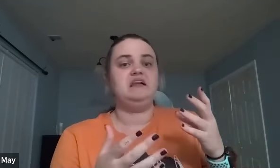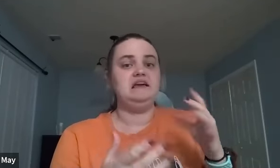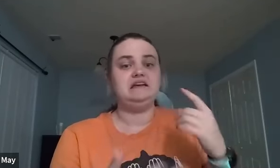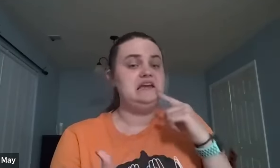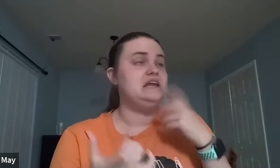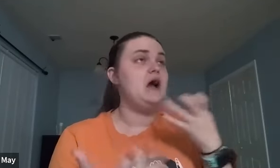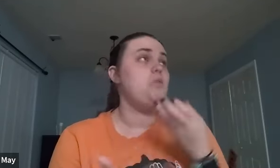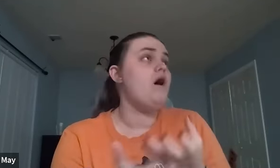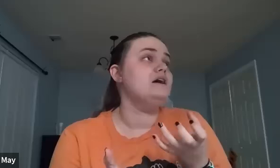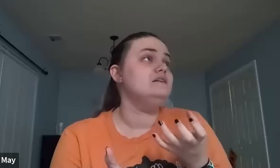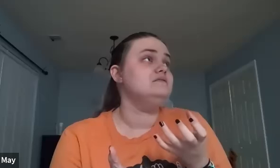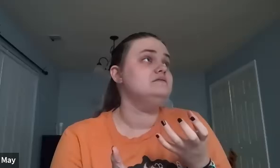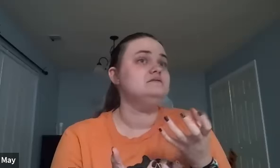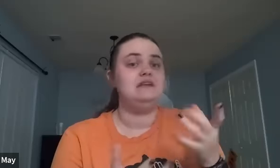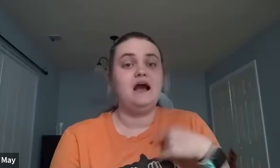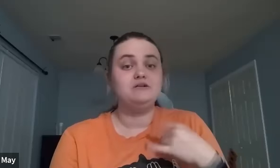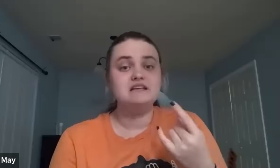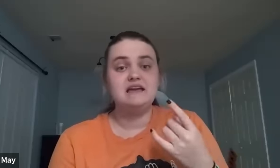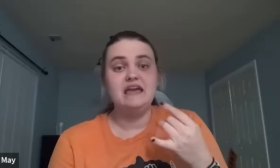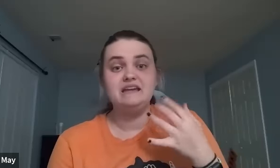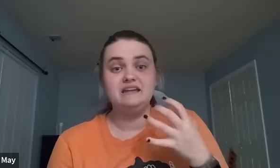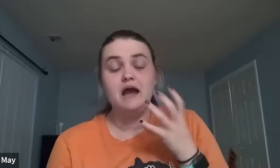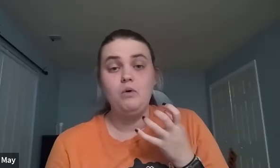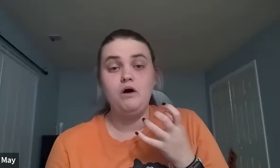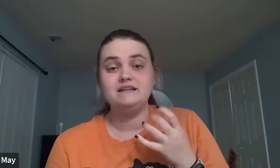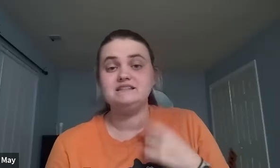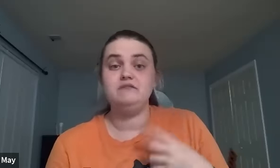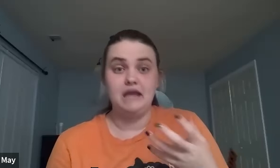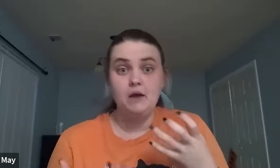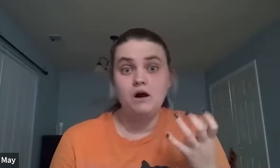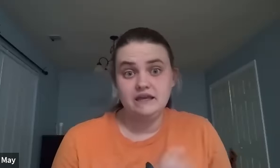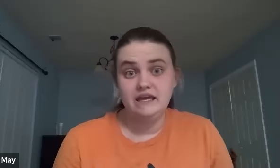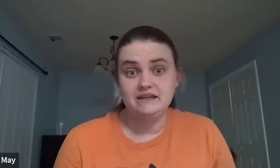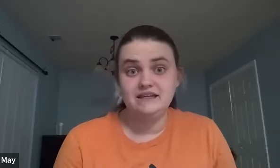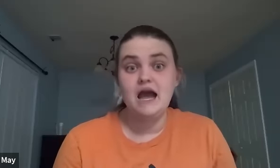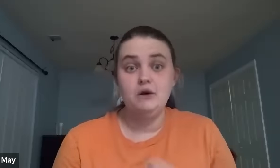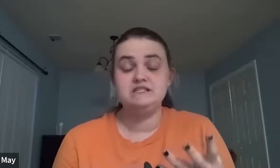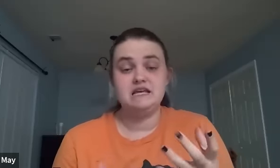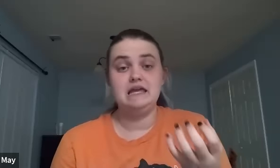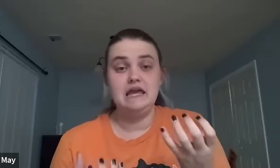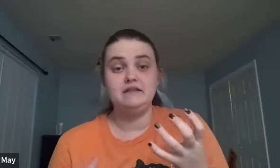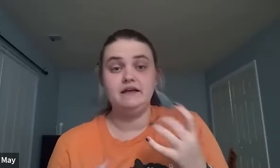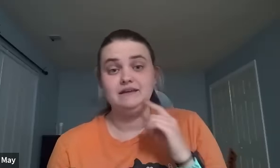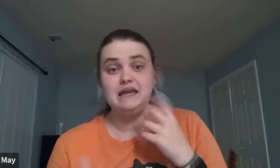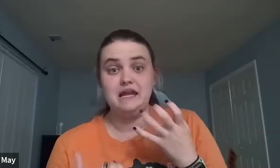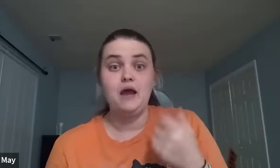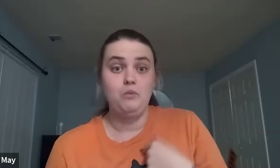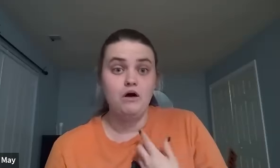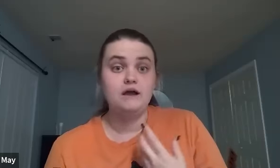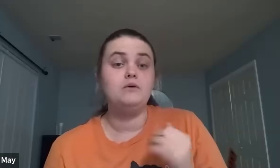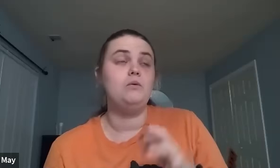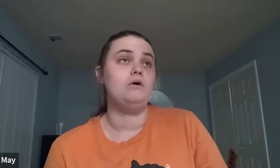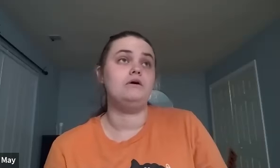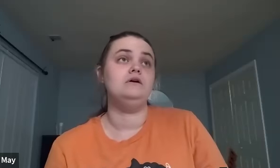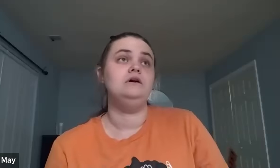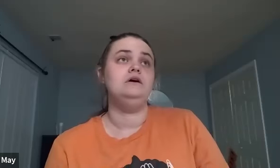like candy I want. Like I'll say candy I want instead of like I want candy. I would say like candy I want, or